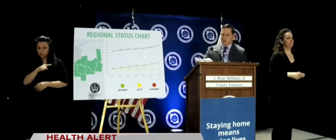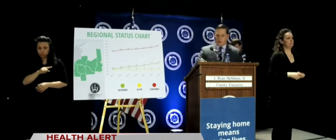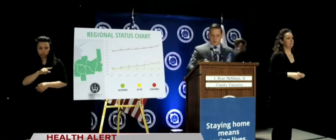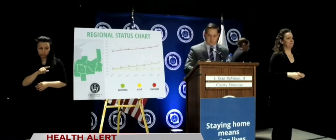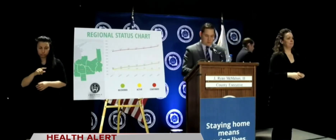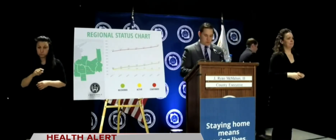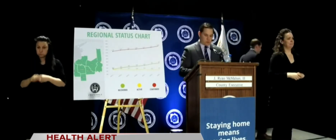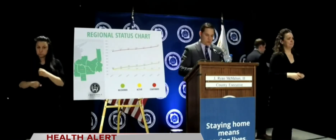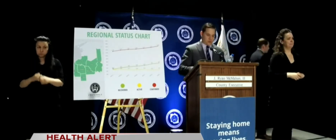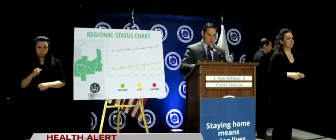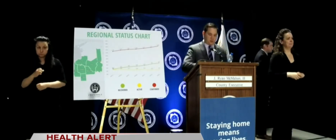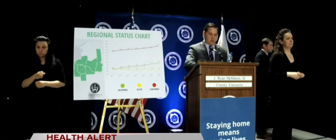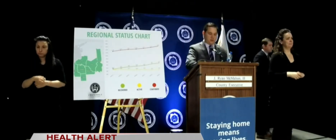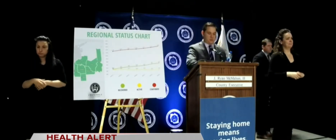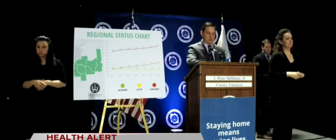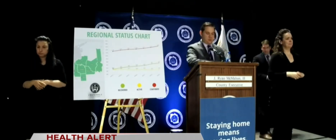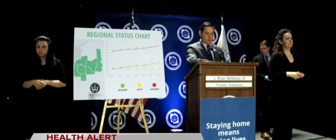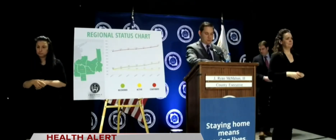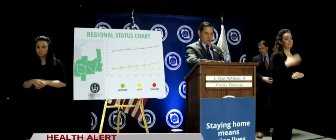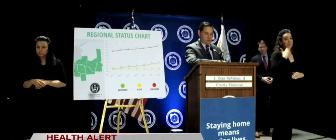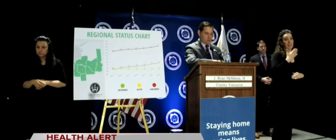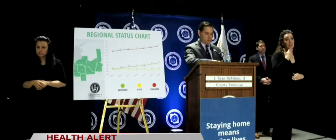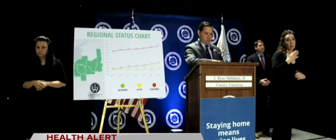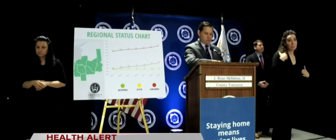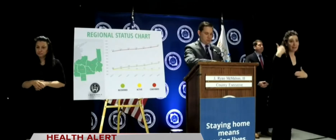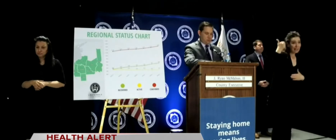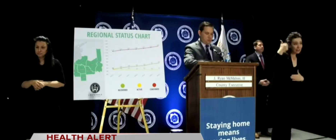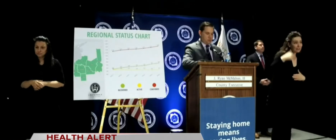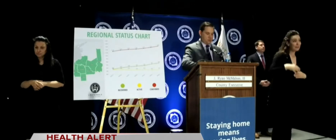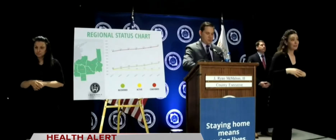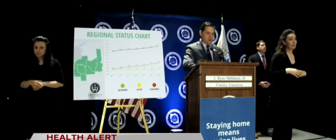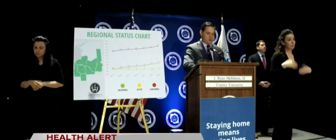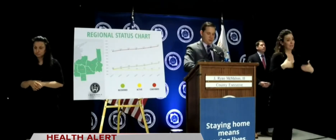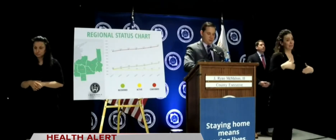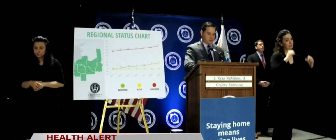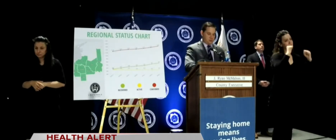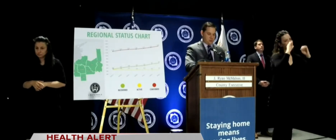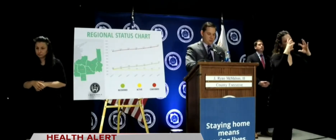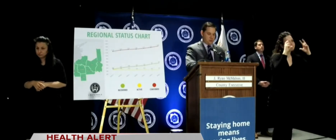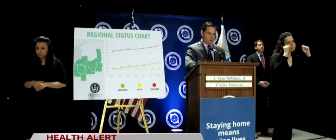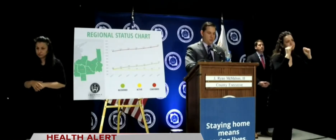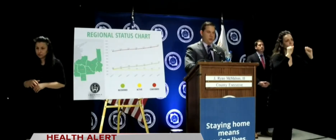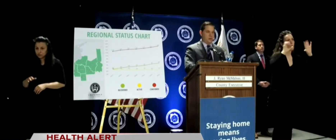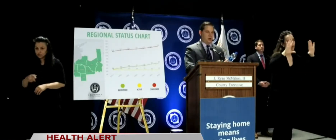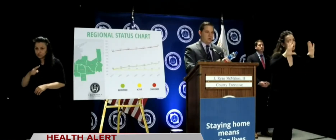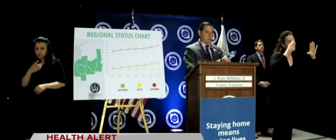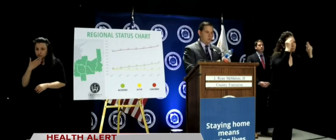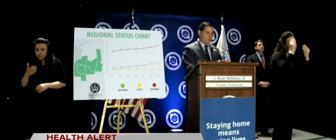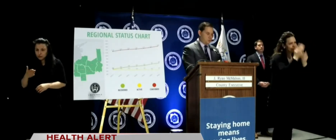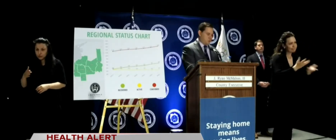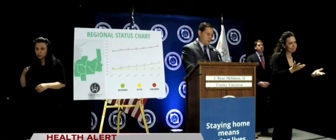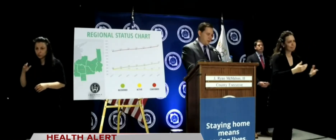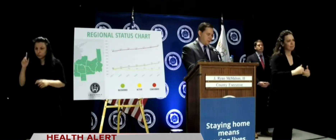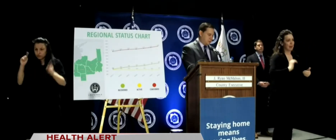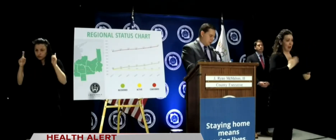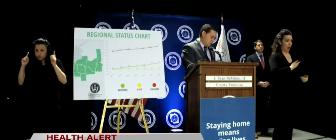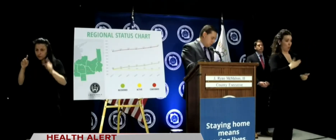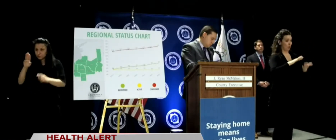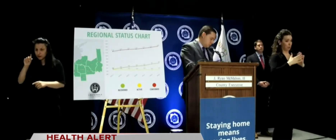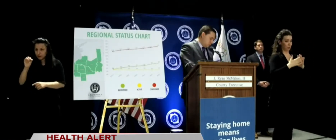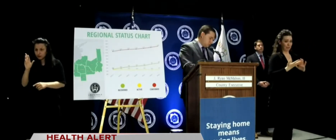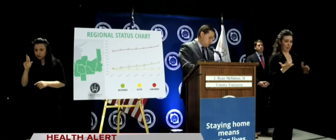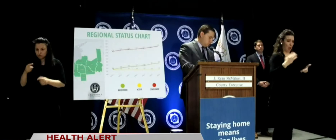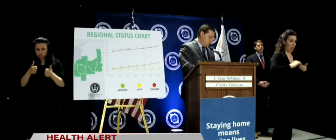Thanks, Mayor, and all the work that's been done. It's really just amazing the way that our community has responded